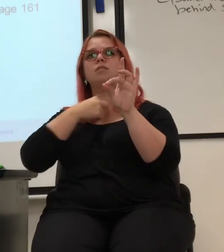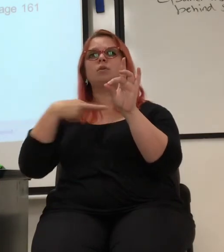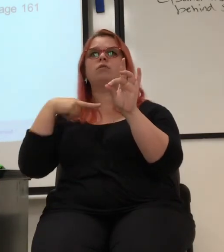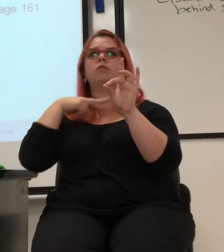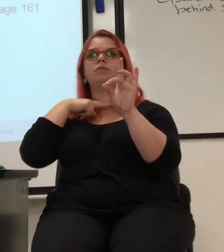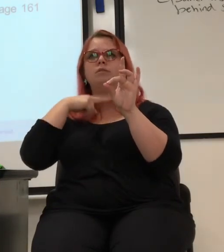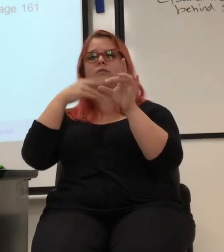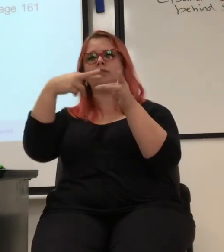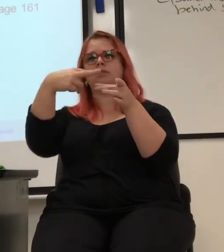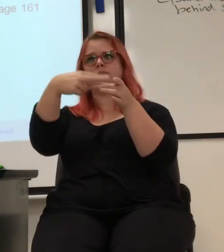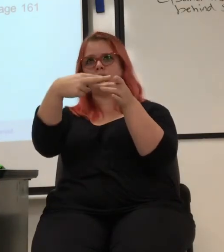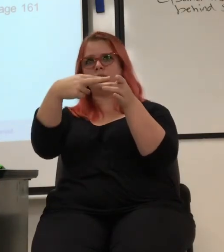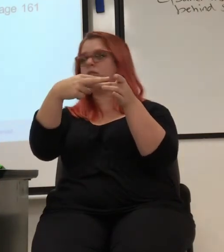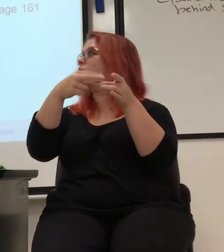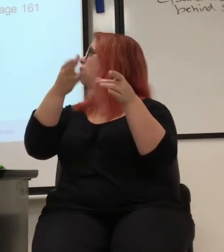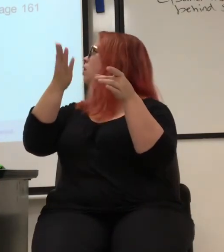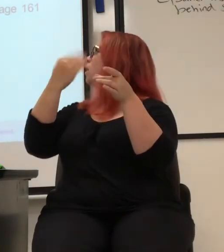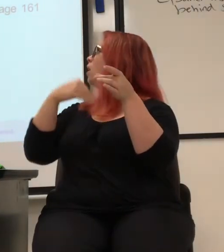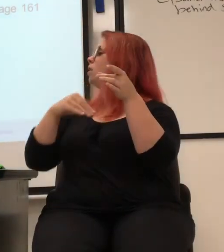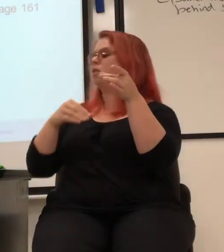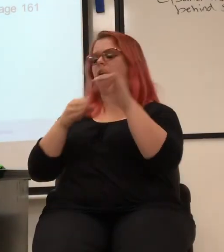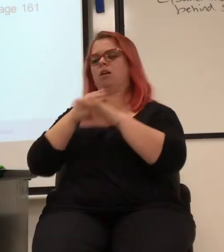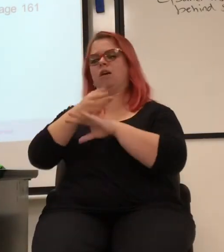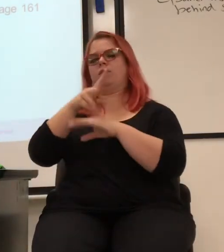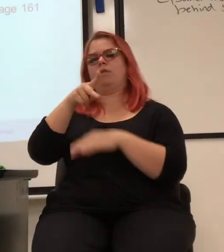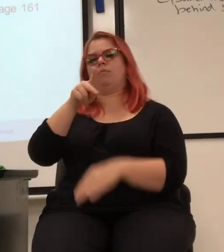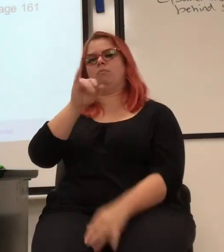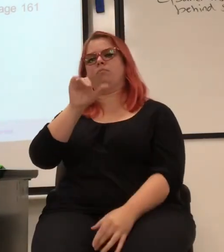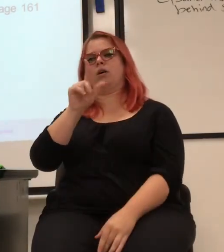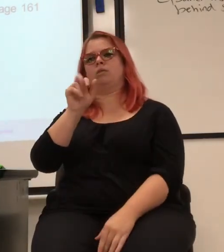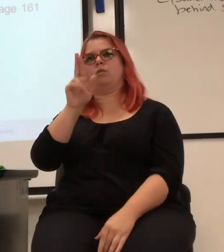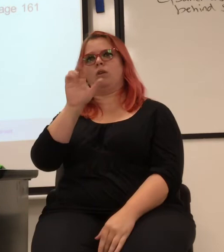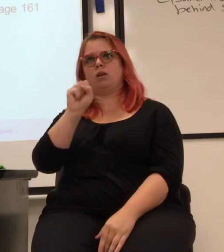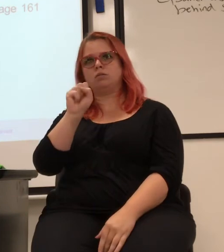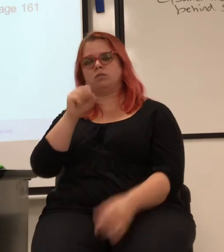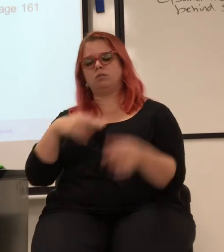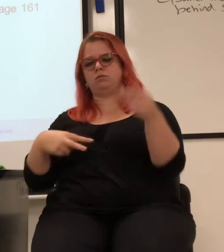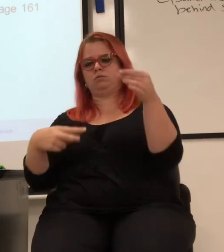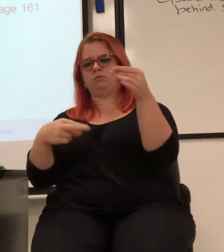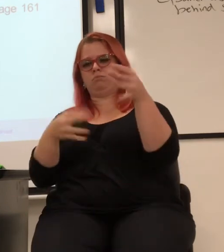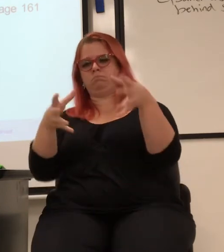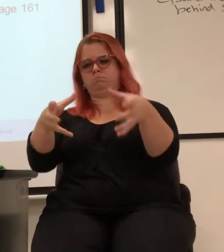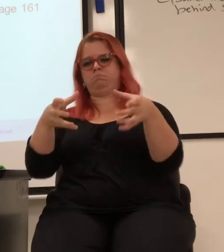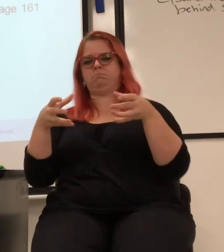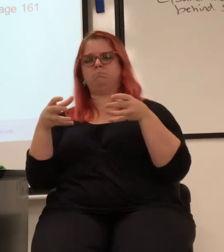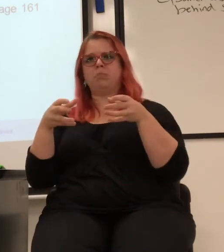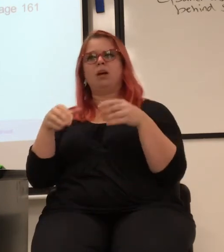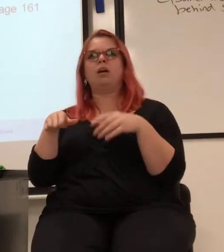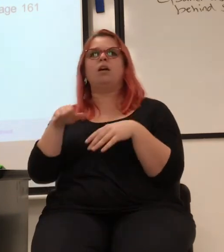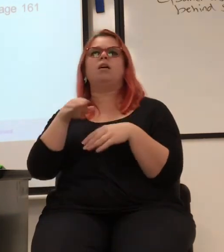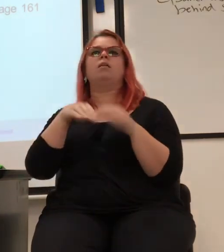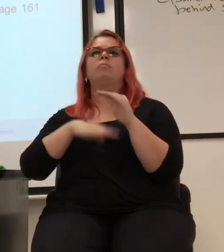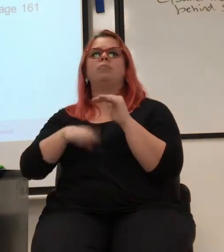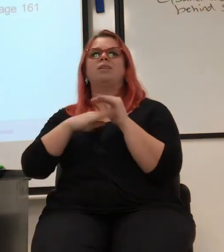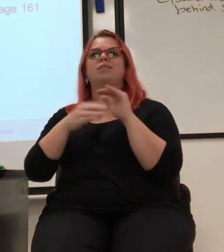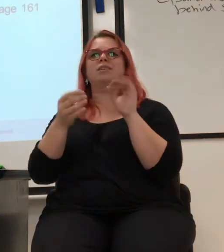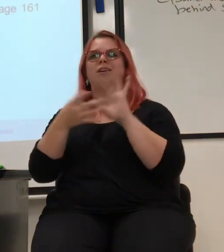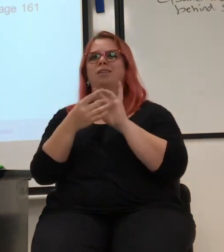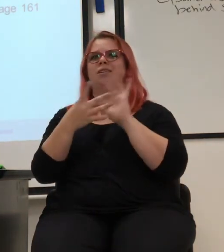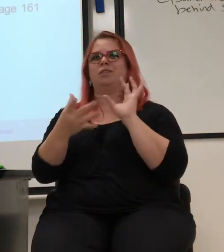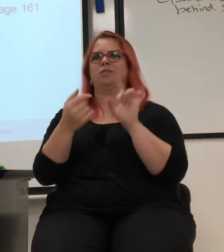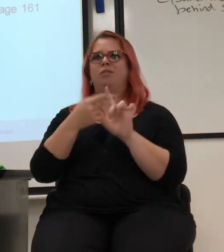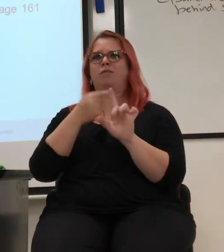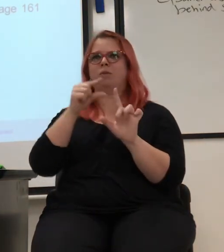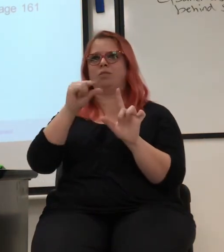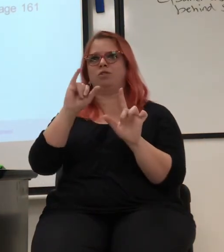and then cut this part here after the pylorus. Basically, that removes the stomach from the GI tract. And you have to, of course, remove all